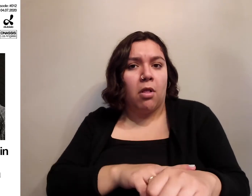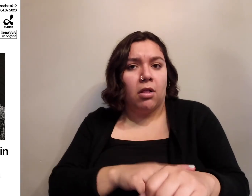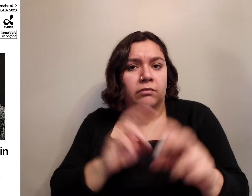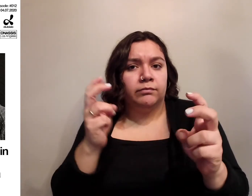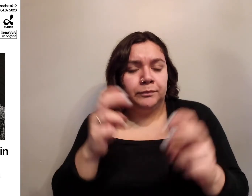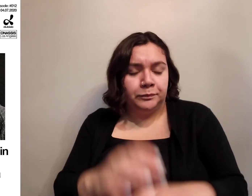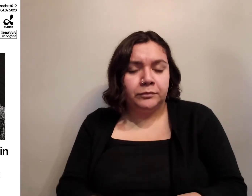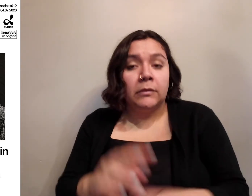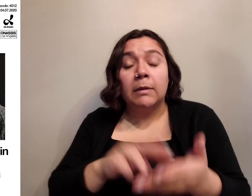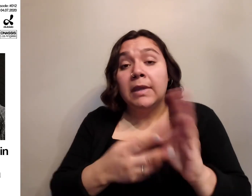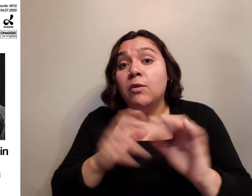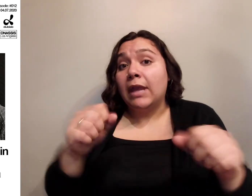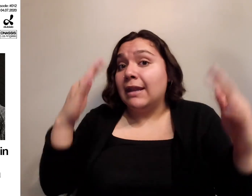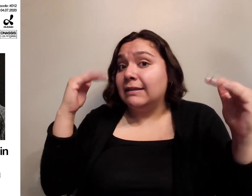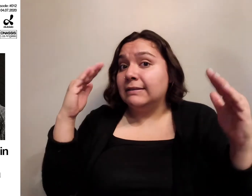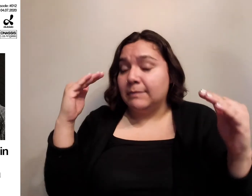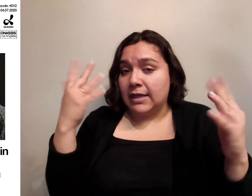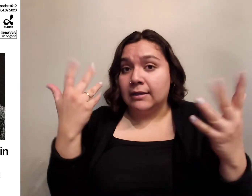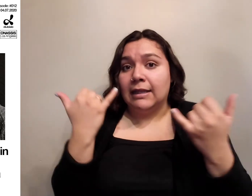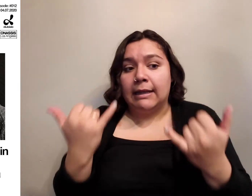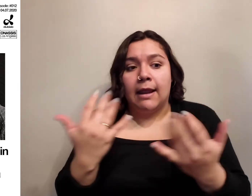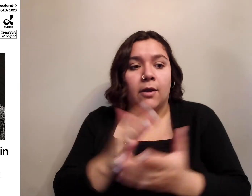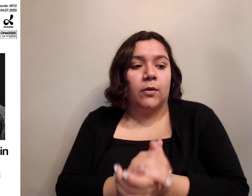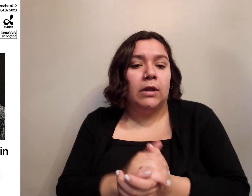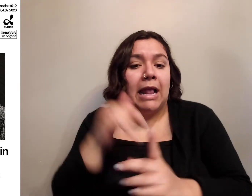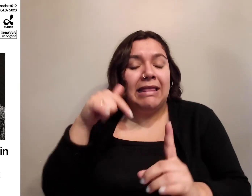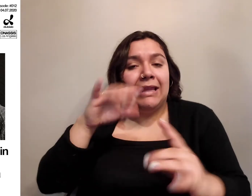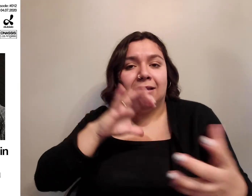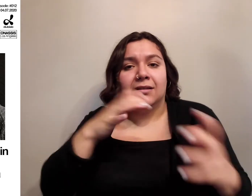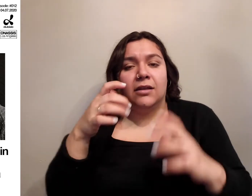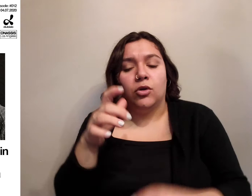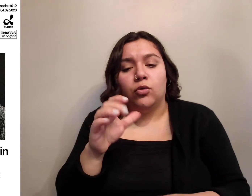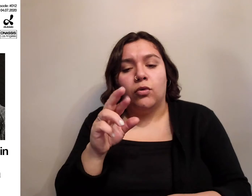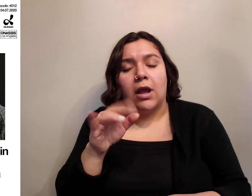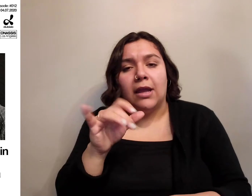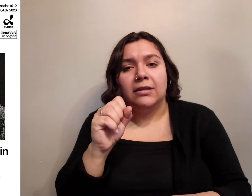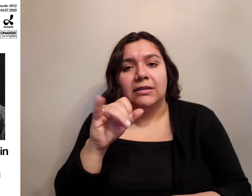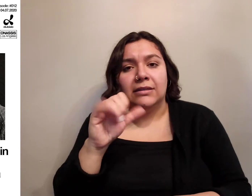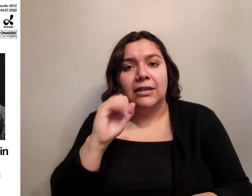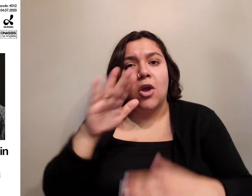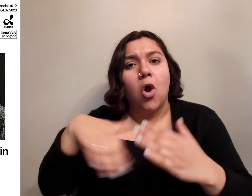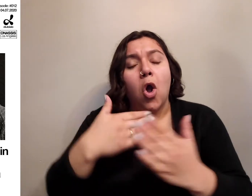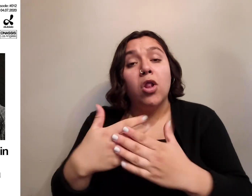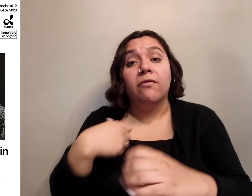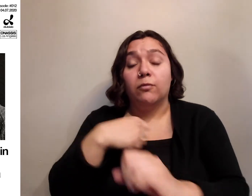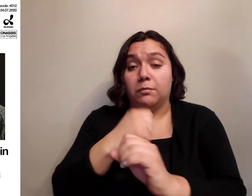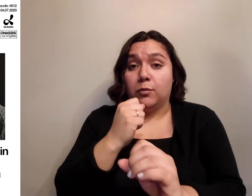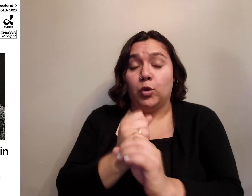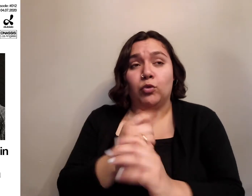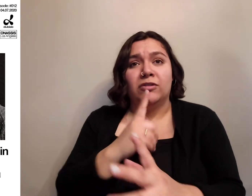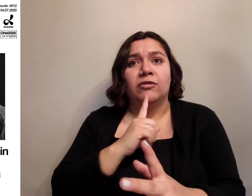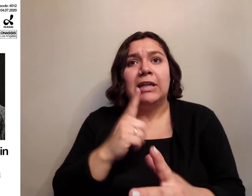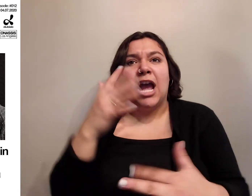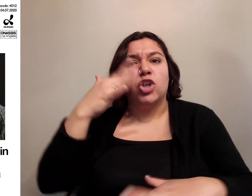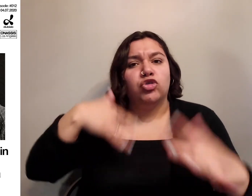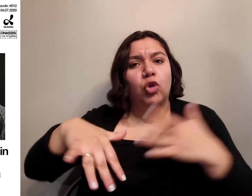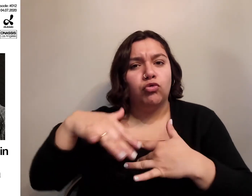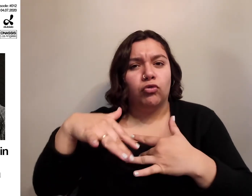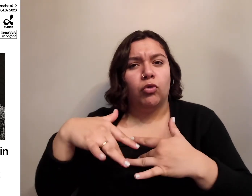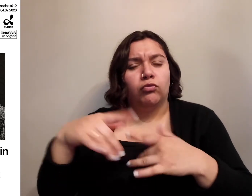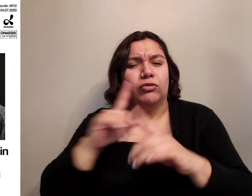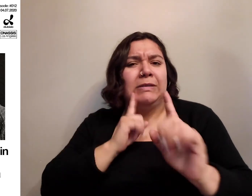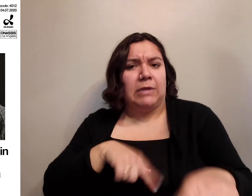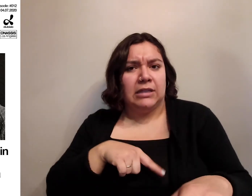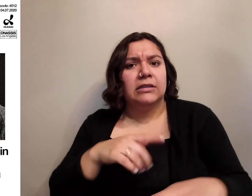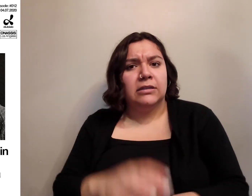so we can expect that even in this crisis, all of these crises produce a social response, because